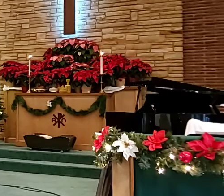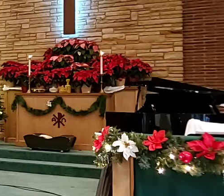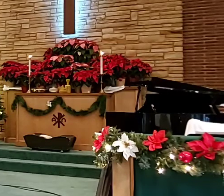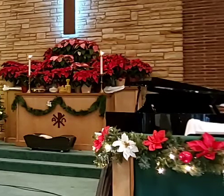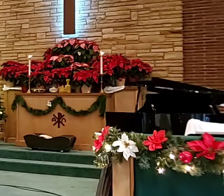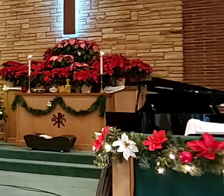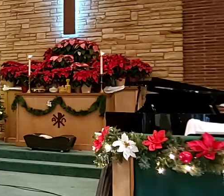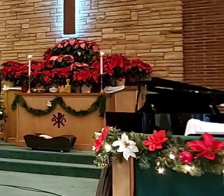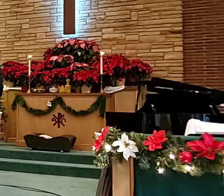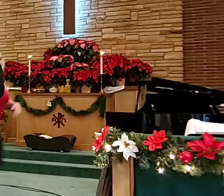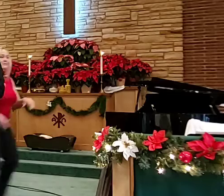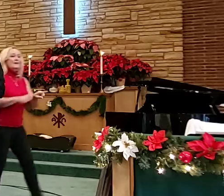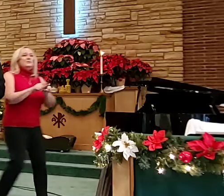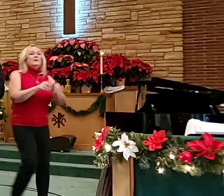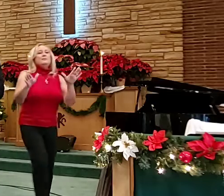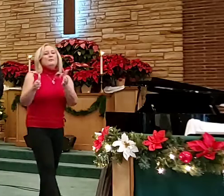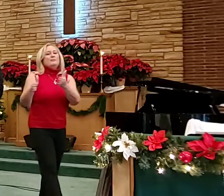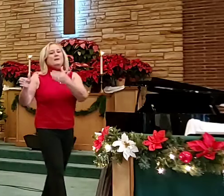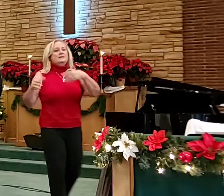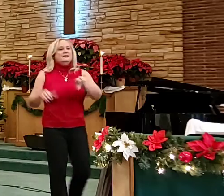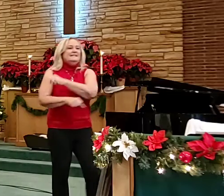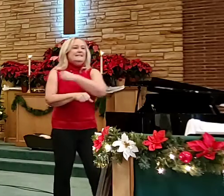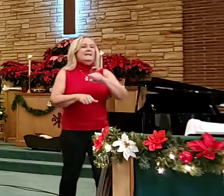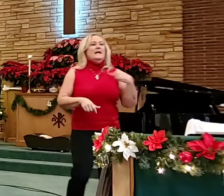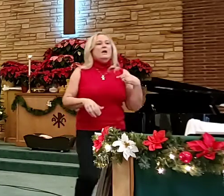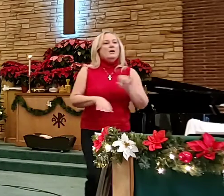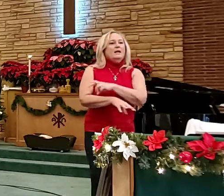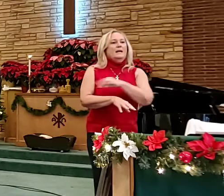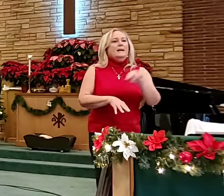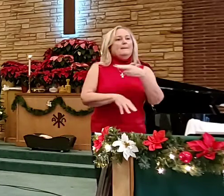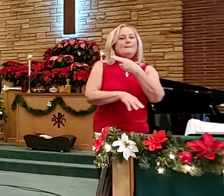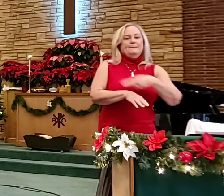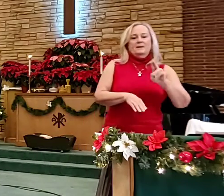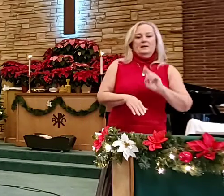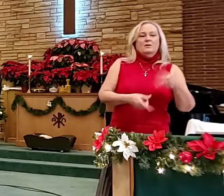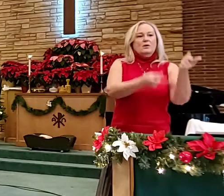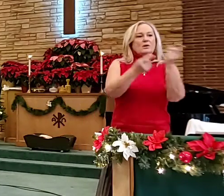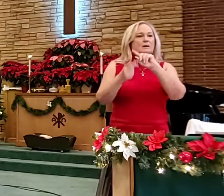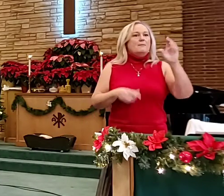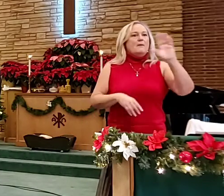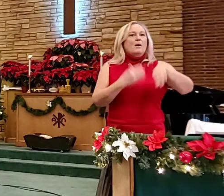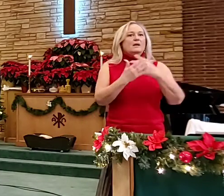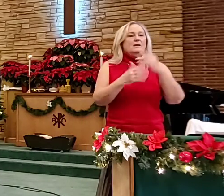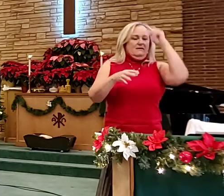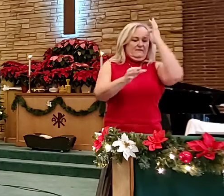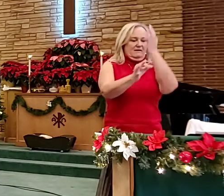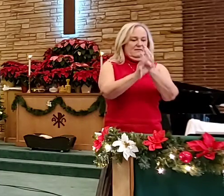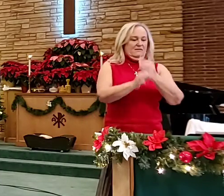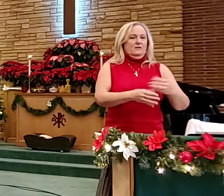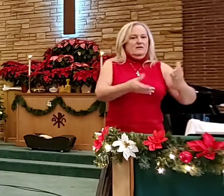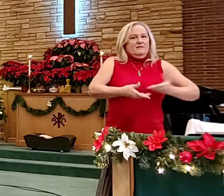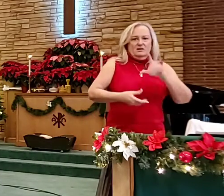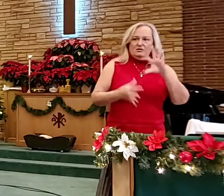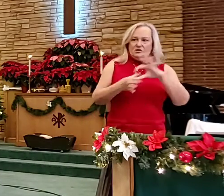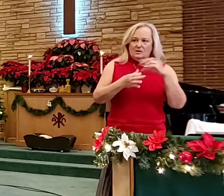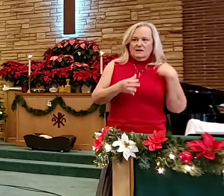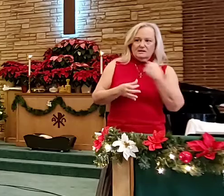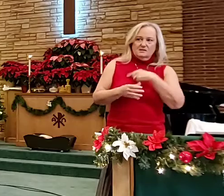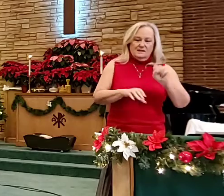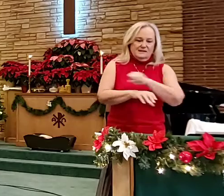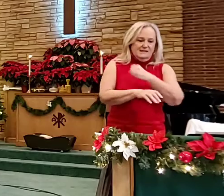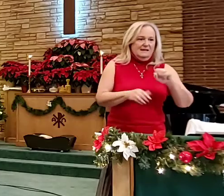you. And as we prepare to sing our hymn, O Come All Ye Faithful, we invite you to join us as